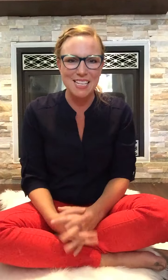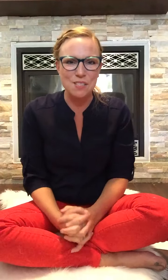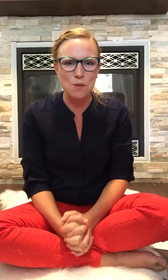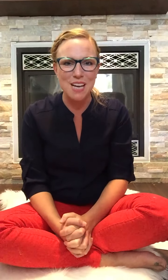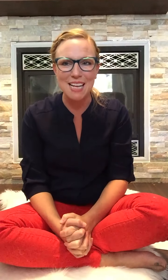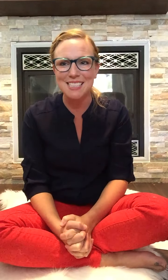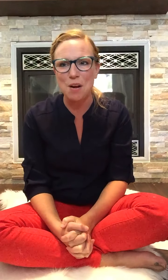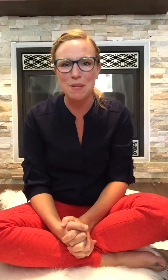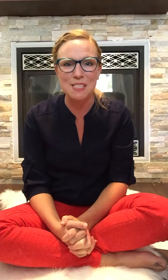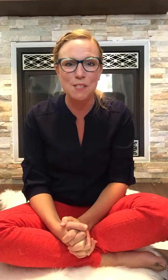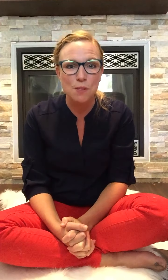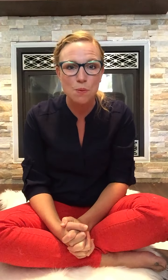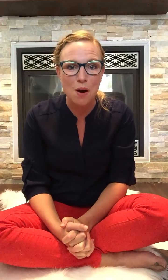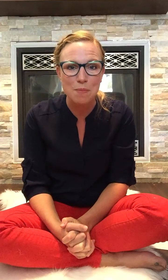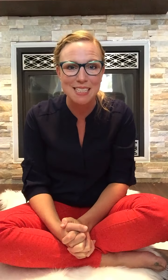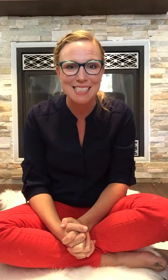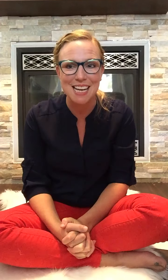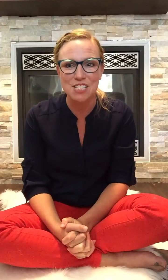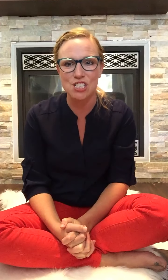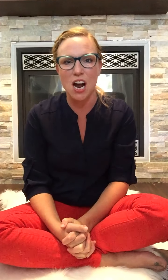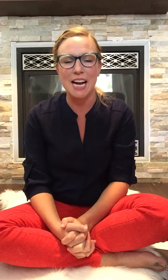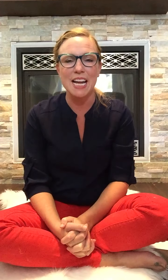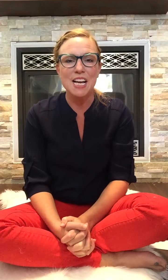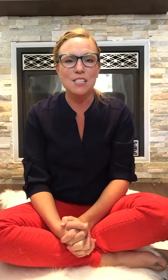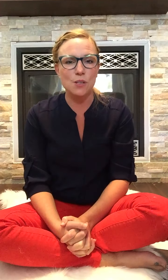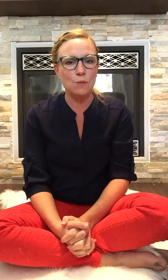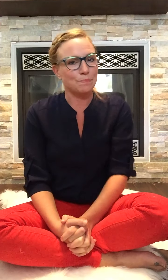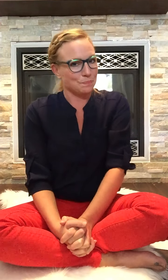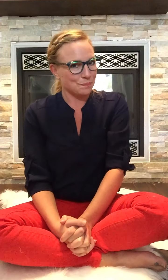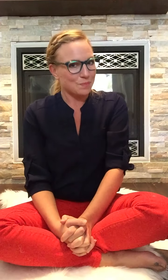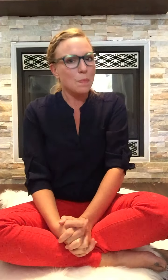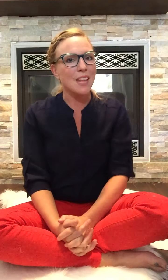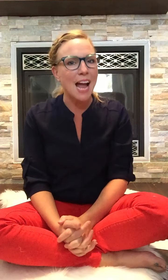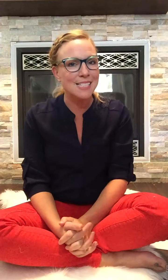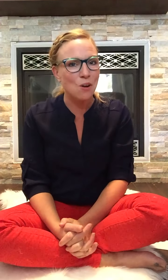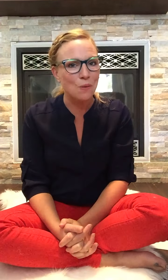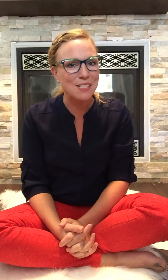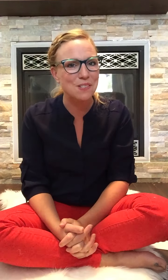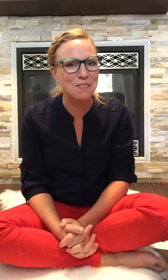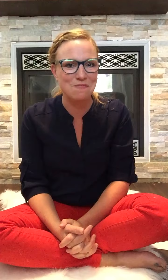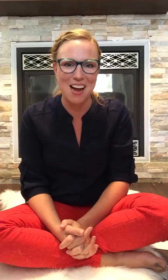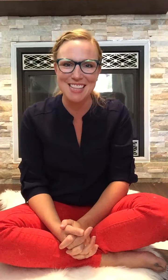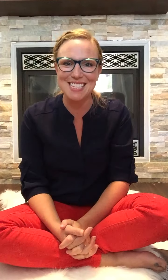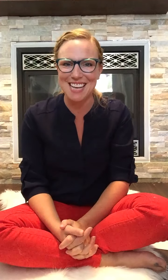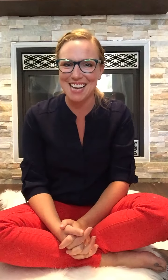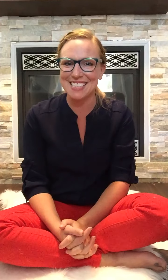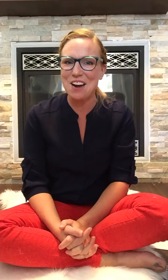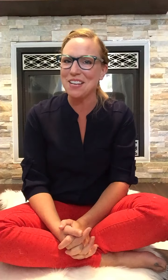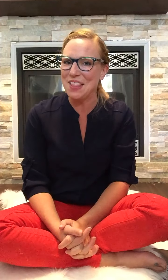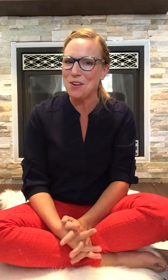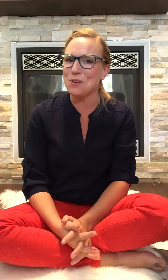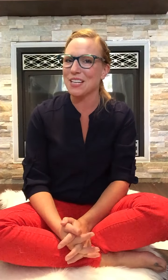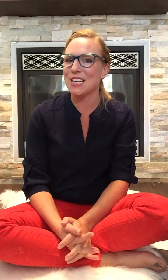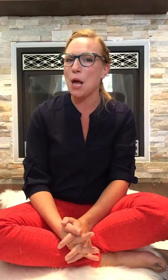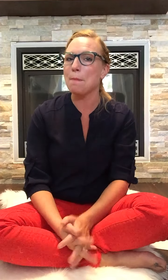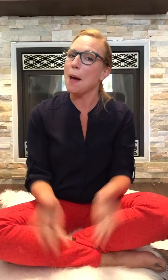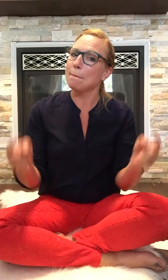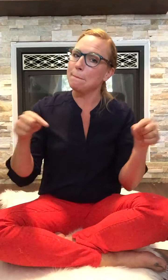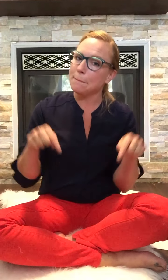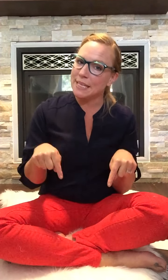Okay, so next up is You Are My Sunshine. So as always, you can find this handout in the curriculum